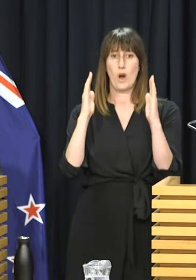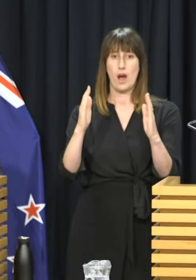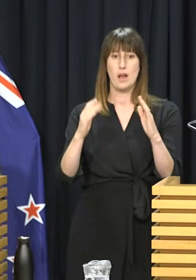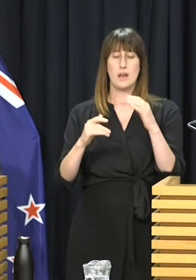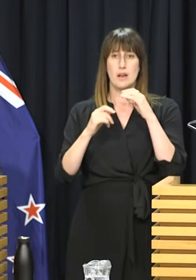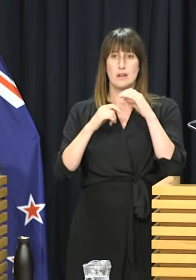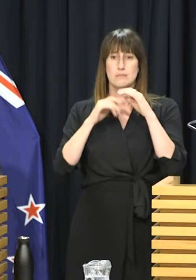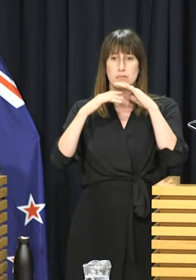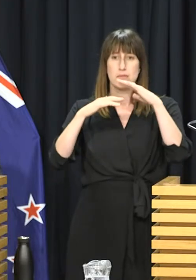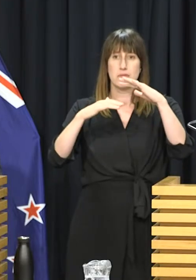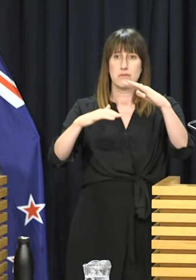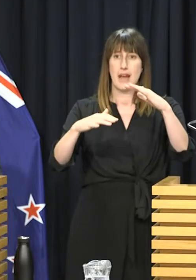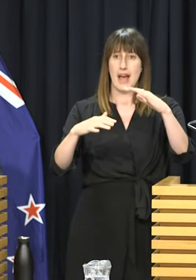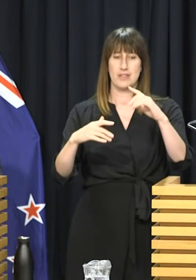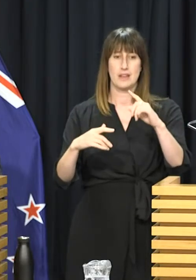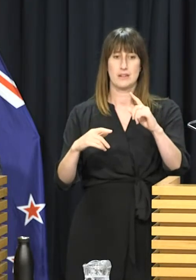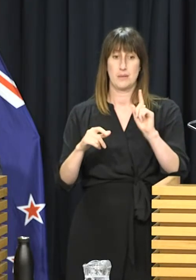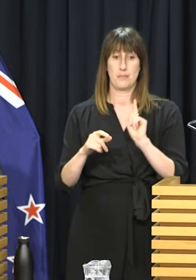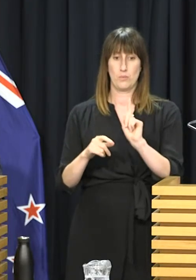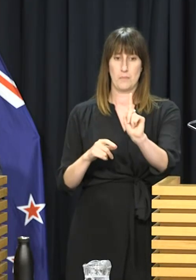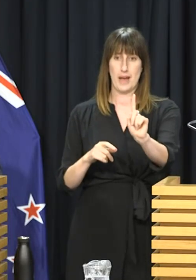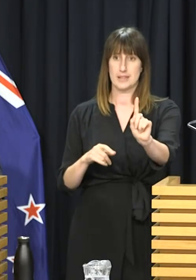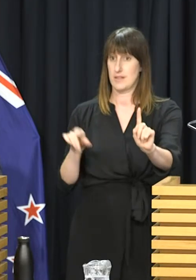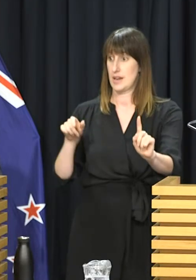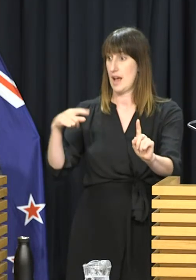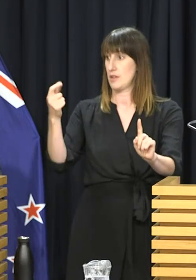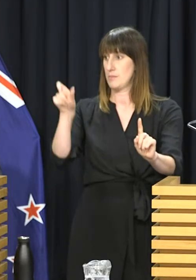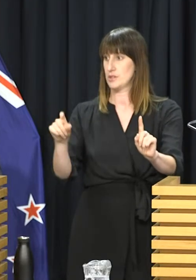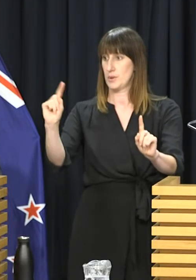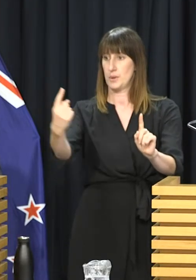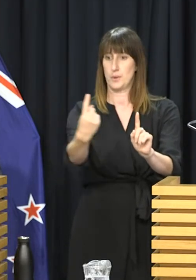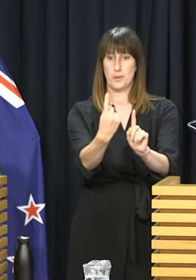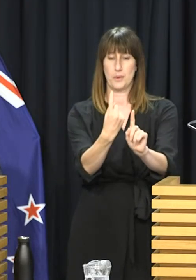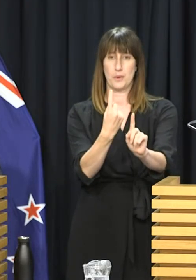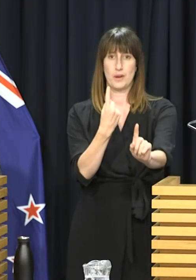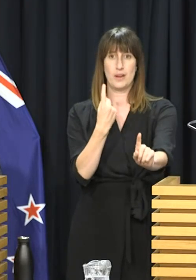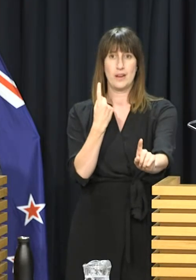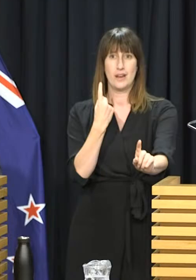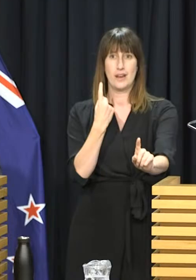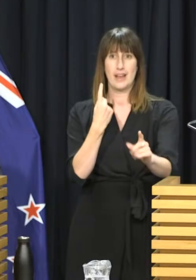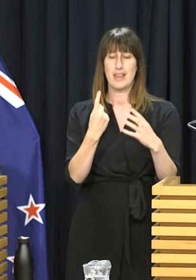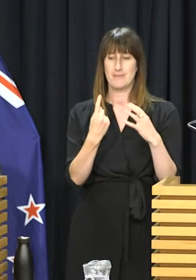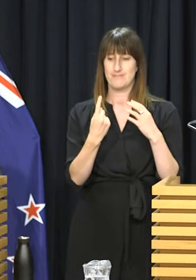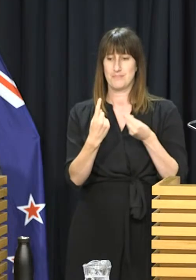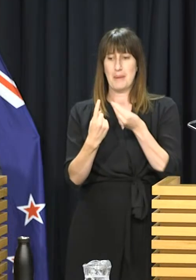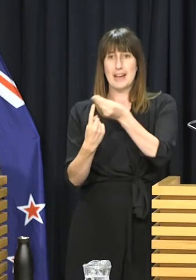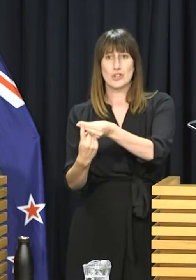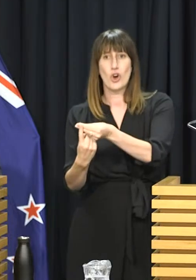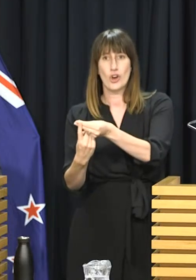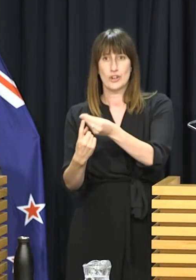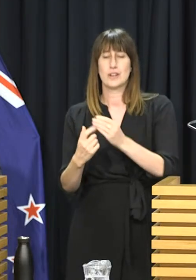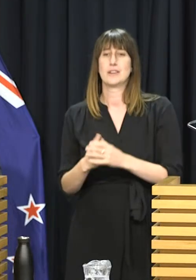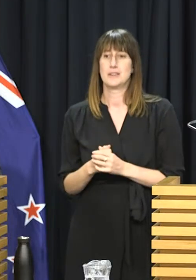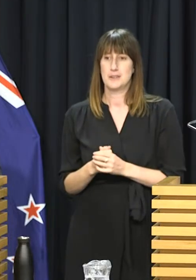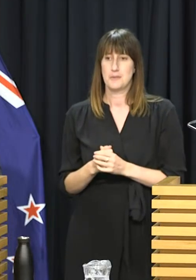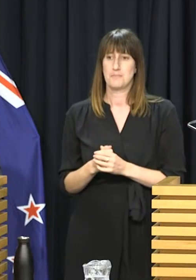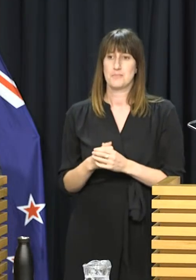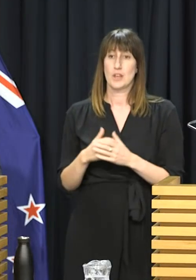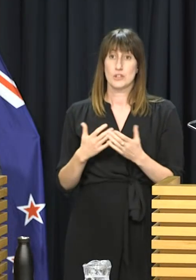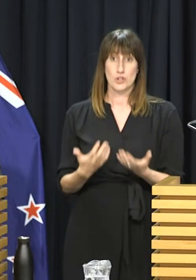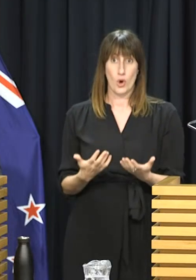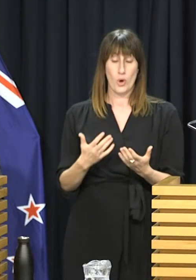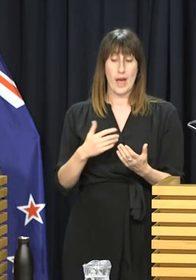a lot of the actions that have been undertaken over the last month or two have been explicitly designed to reduce the